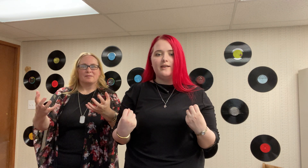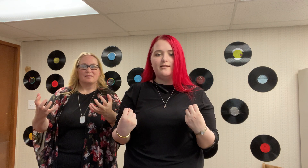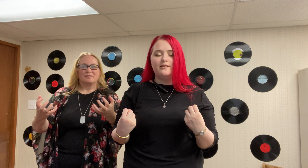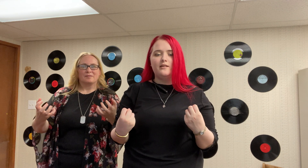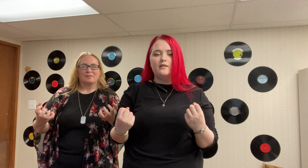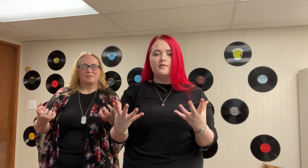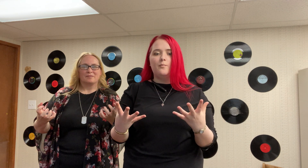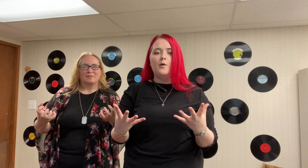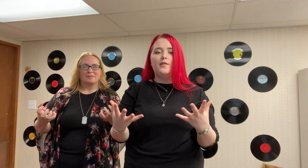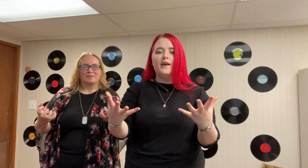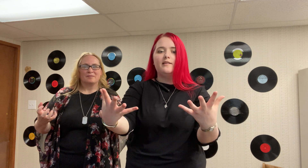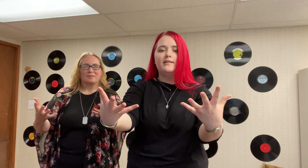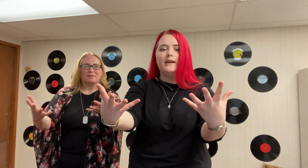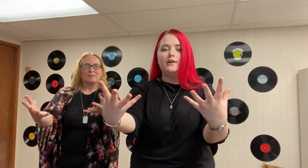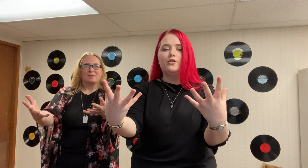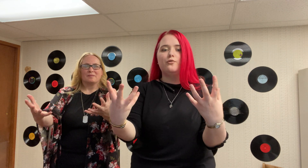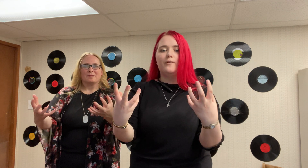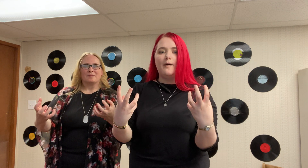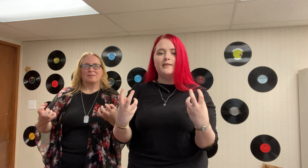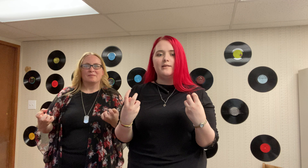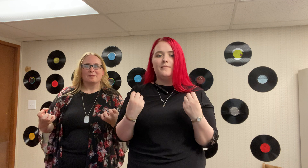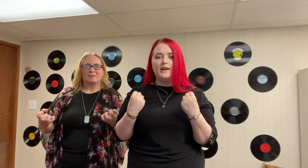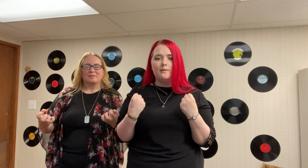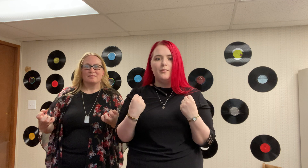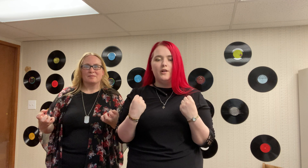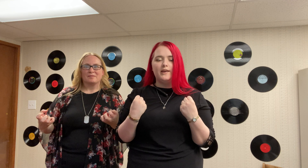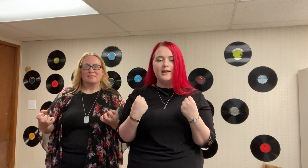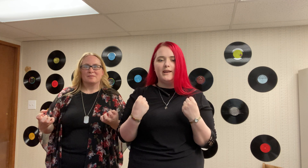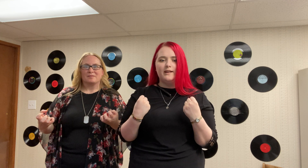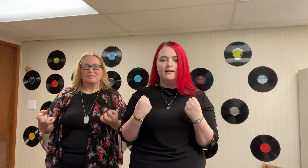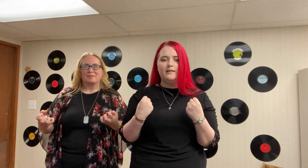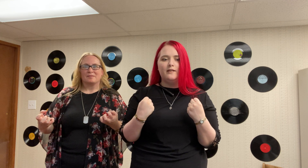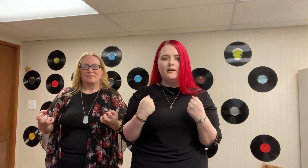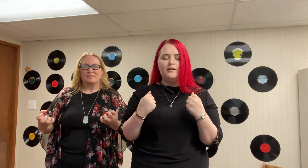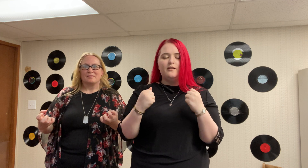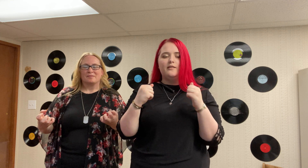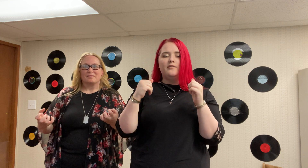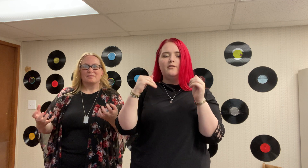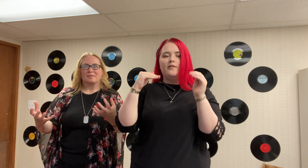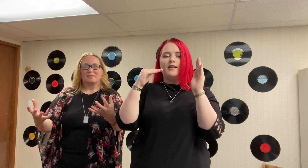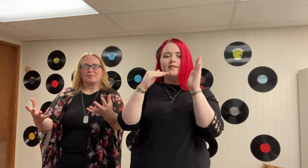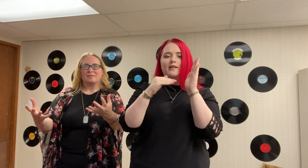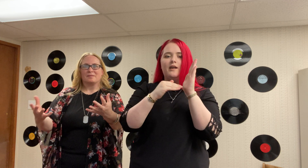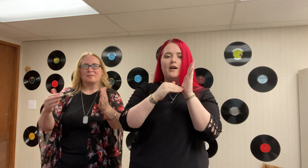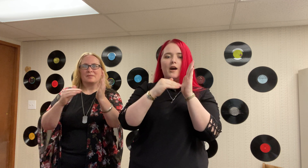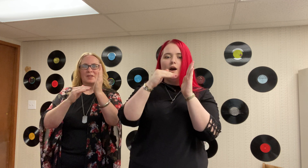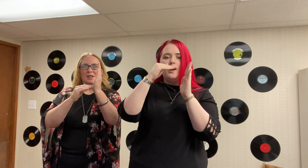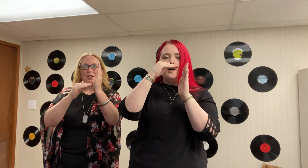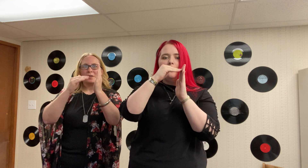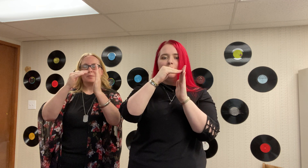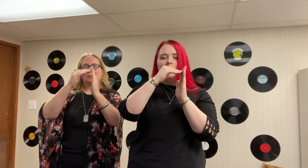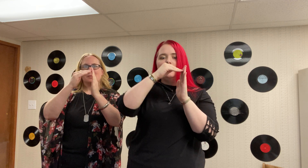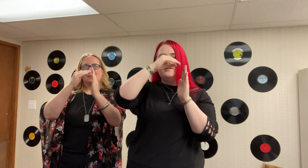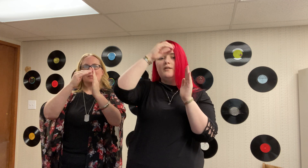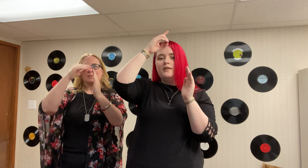this. So both hands like you're grabbing something and pulling it in. So that's a